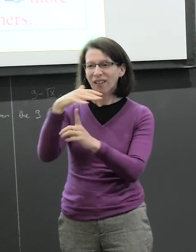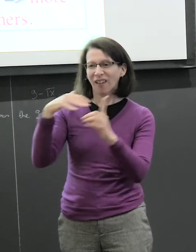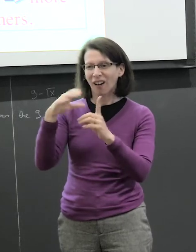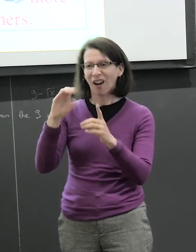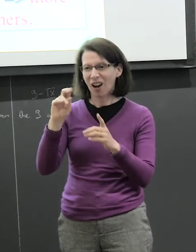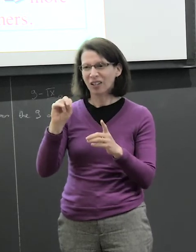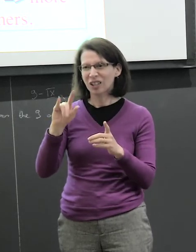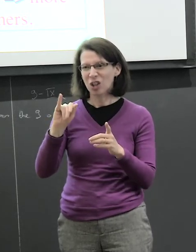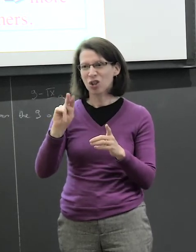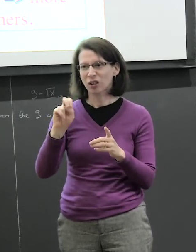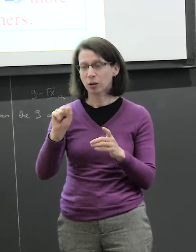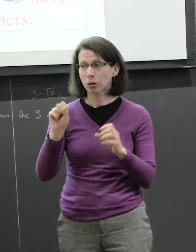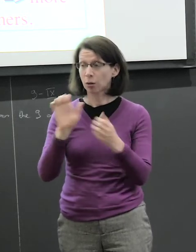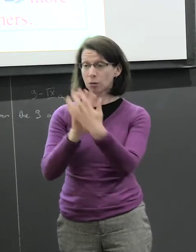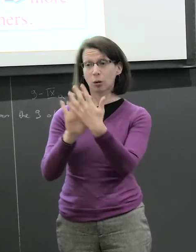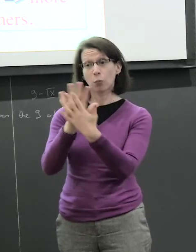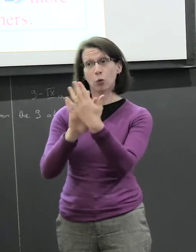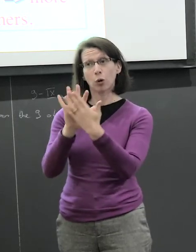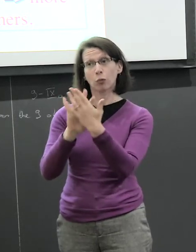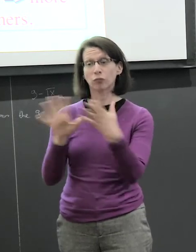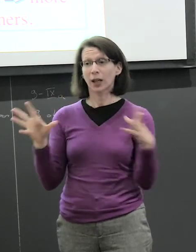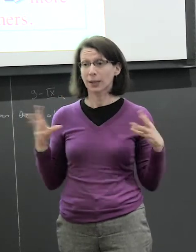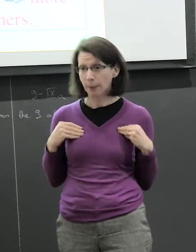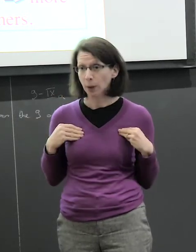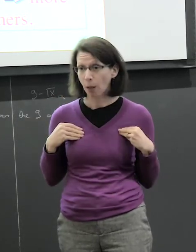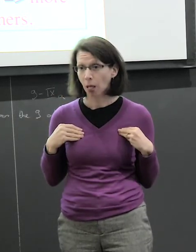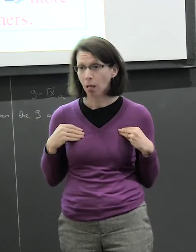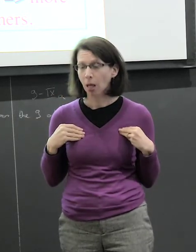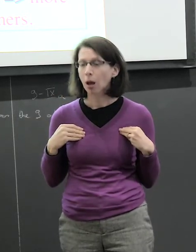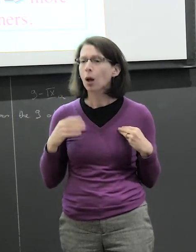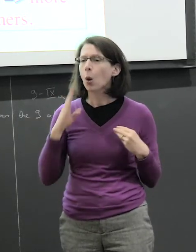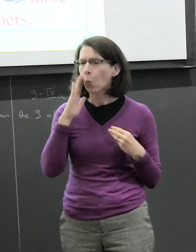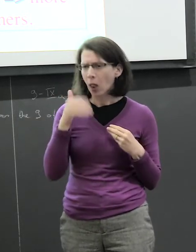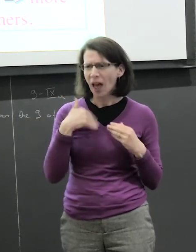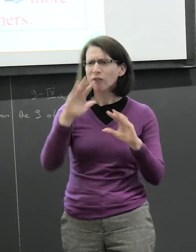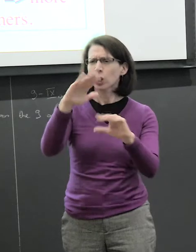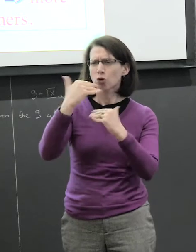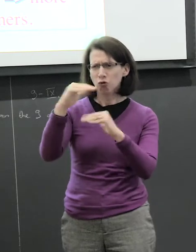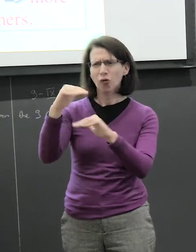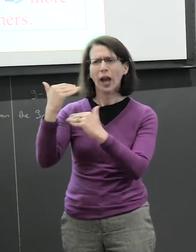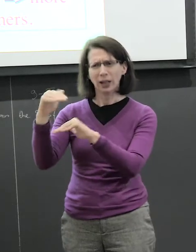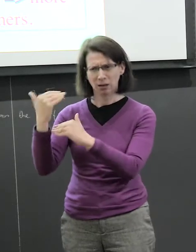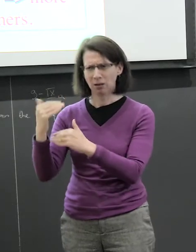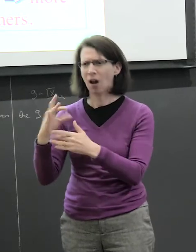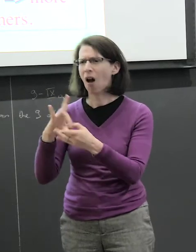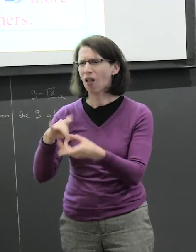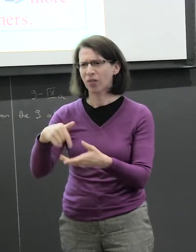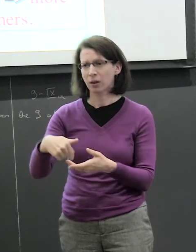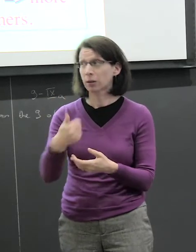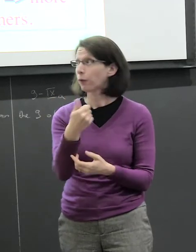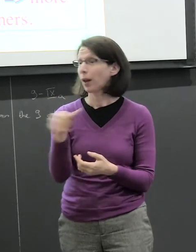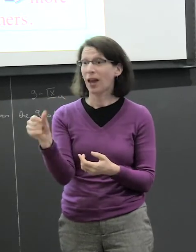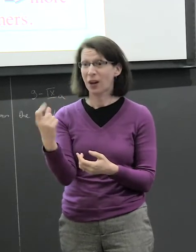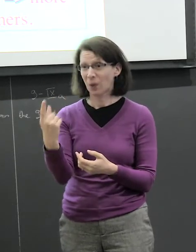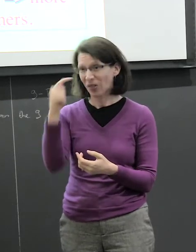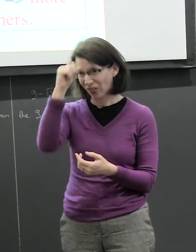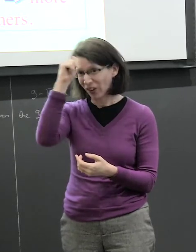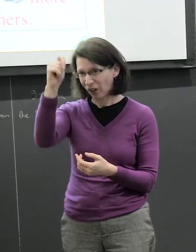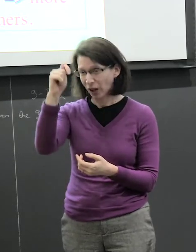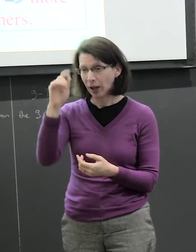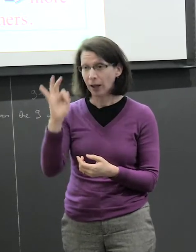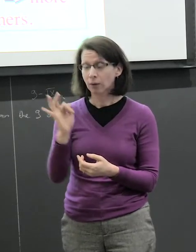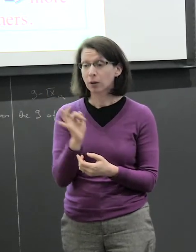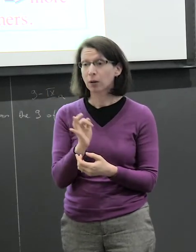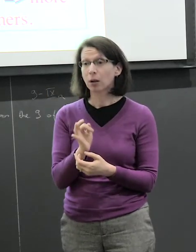could an ambiguity be acceptable? I mean, certainly there's going to be constraints in this, on anybody's theory, right? If you